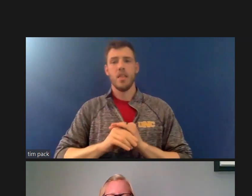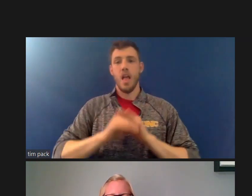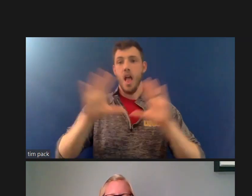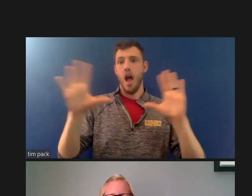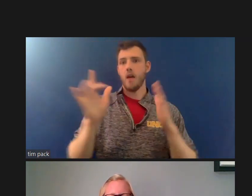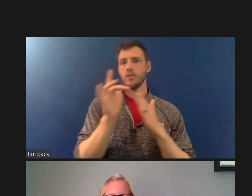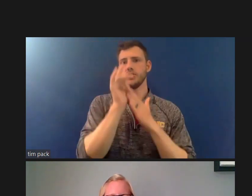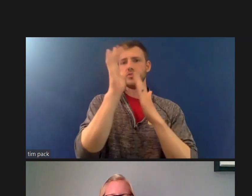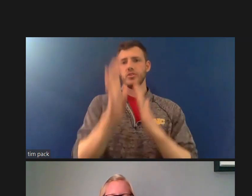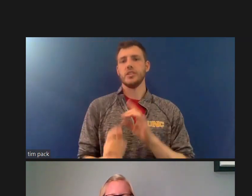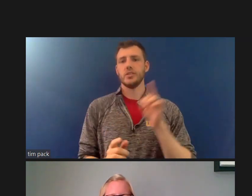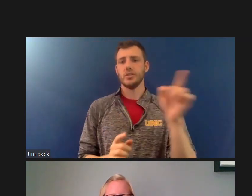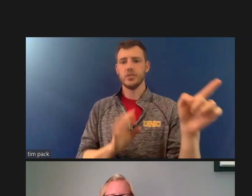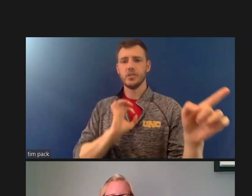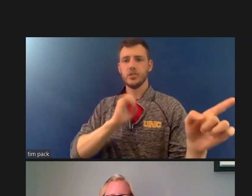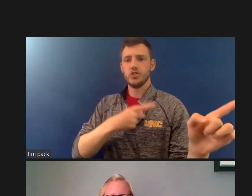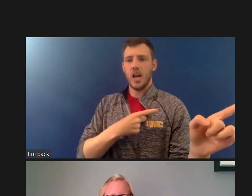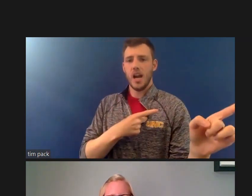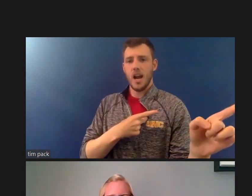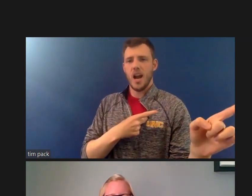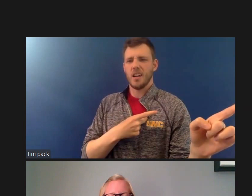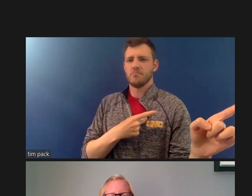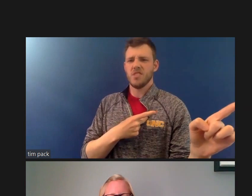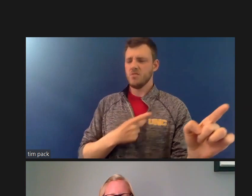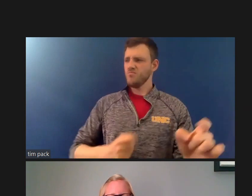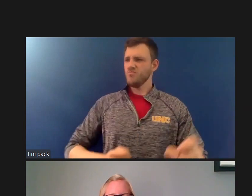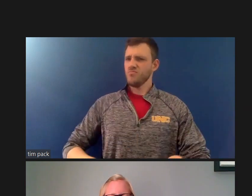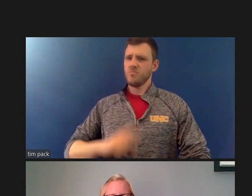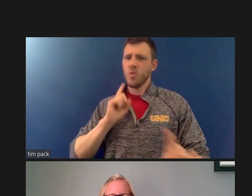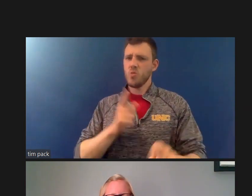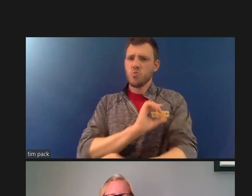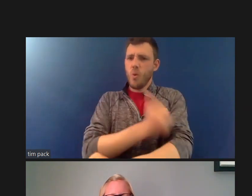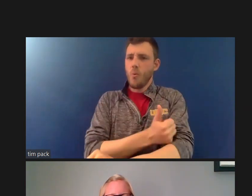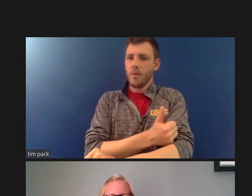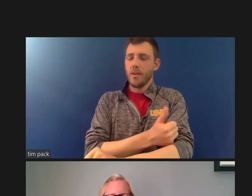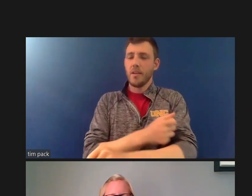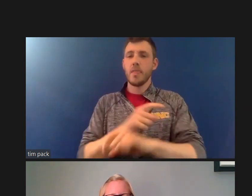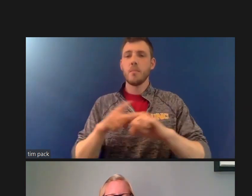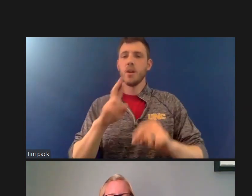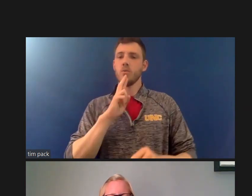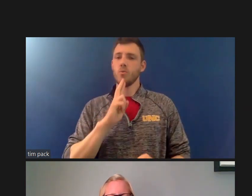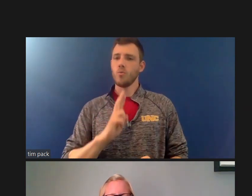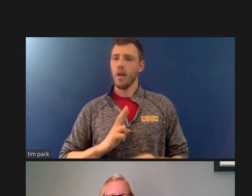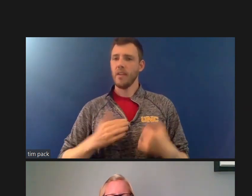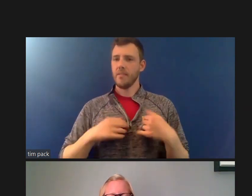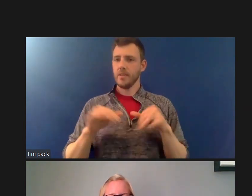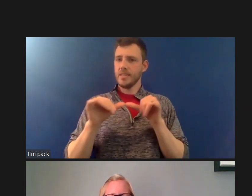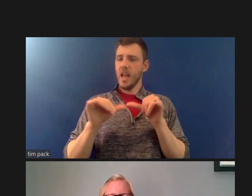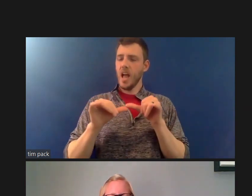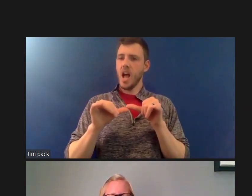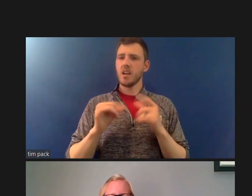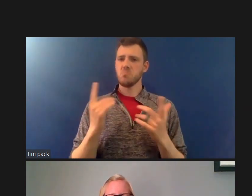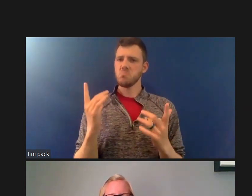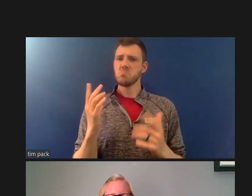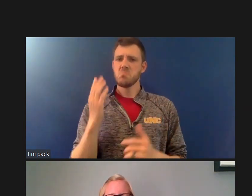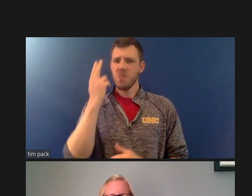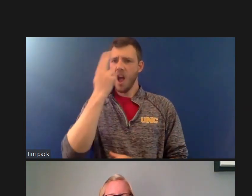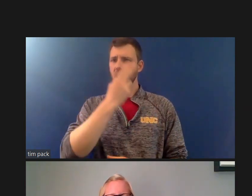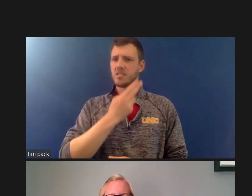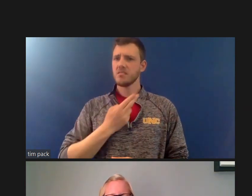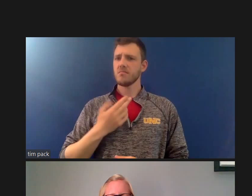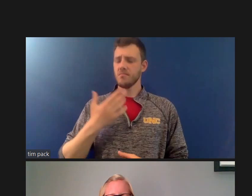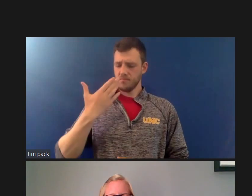But there was a stillness about Ralph as he sat that marked him out. There was his size and attractive appearance, and